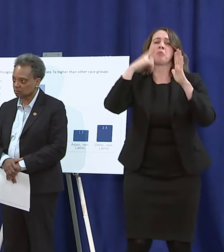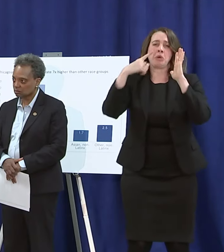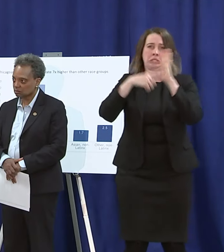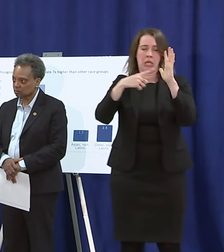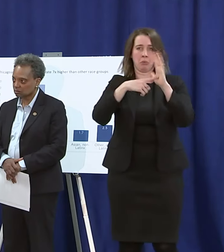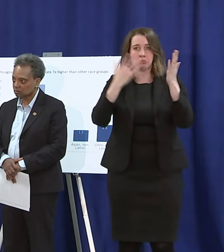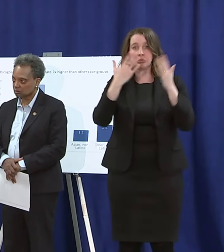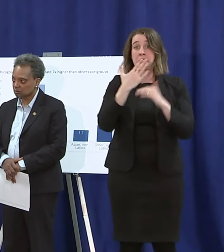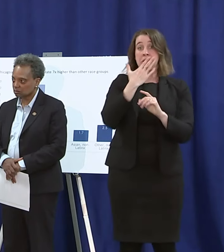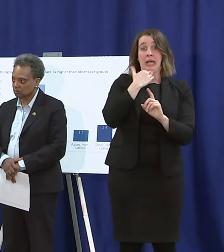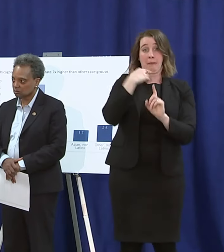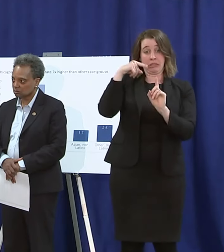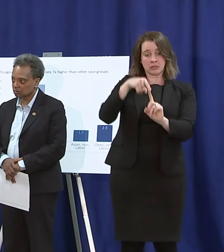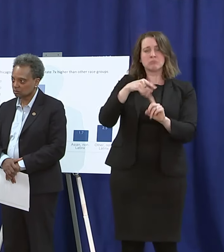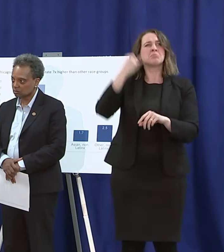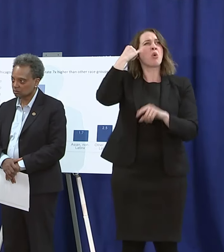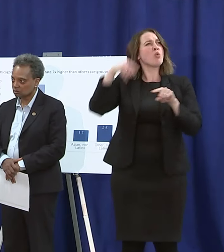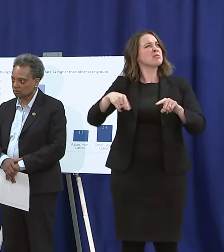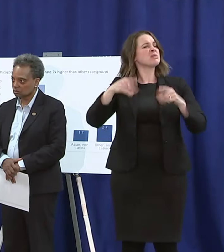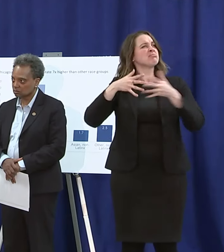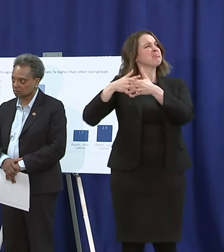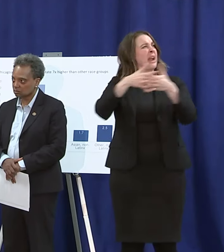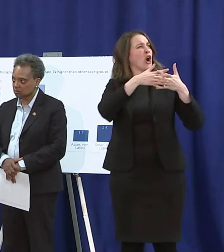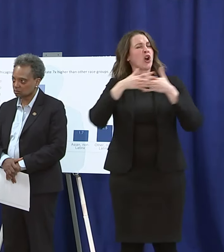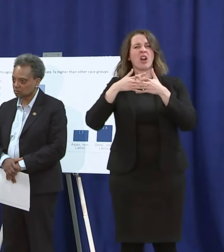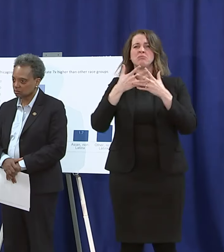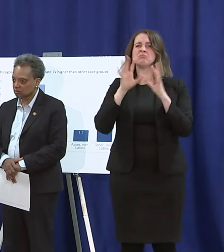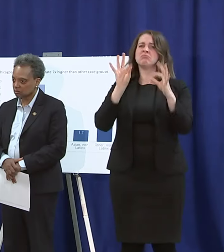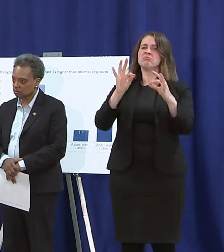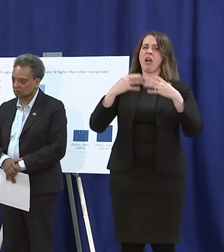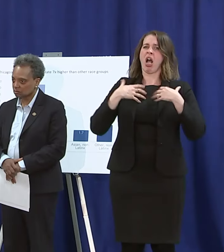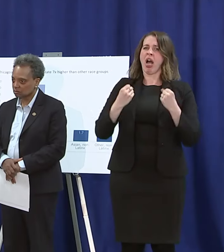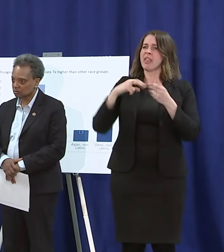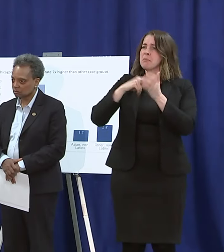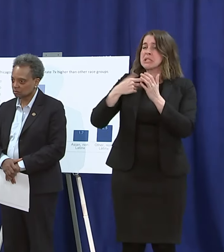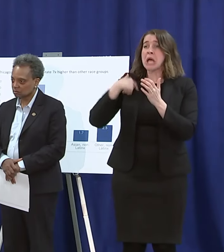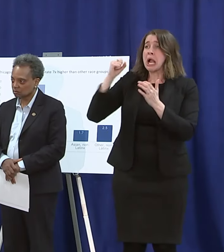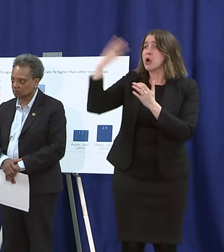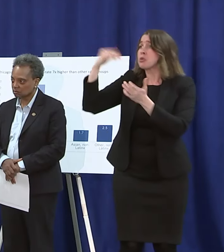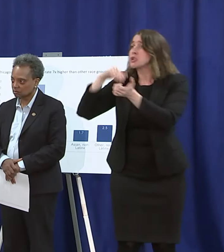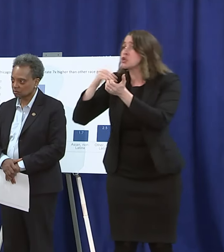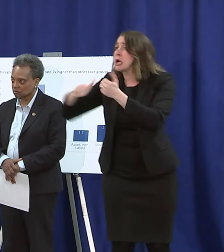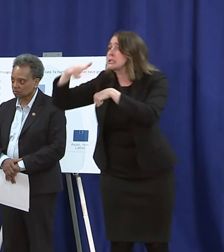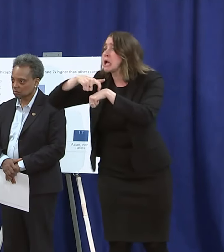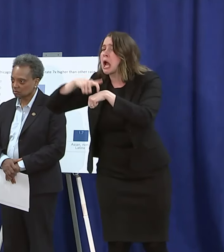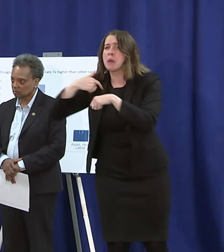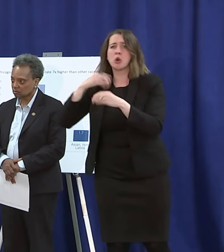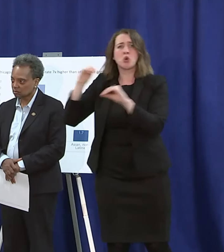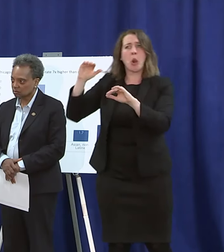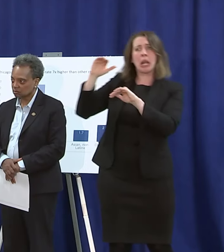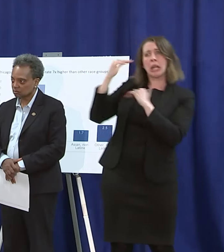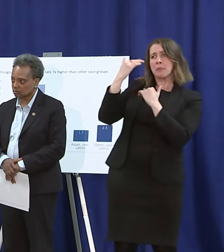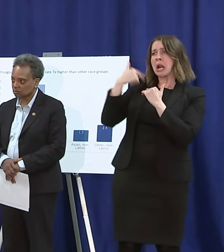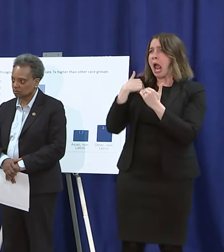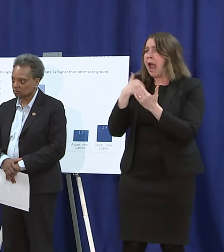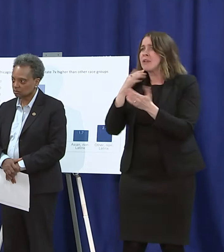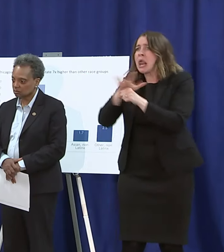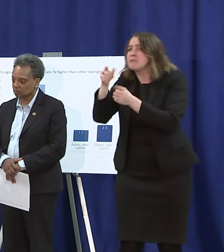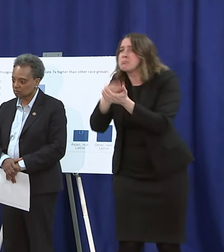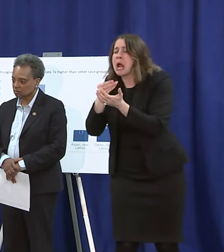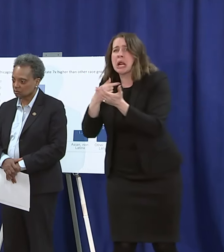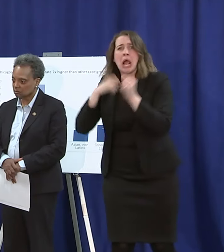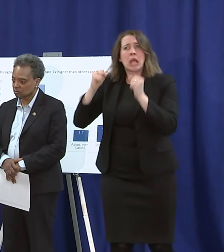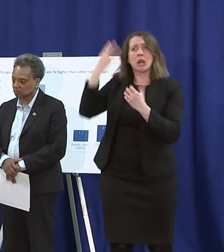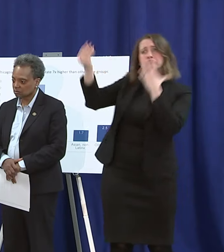healthcare system in which anyone could access a doctor, anyone could get the medications they needed, we didn't have any of these access issues that